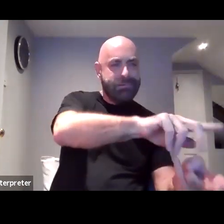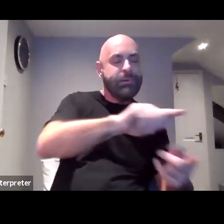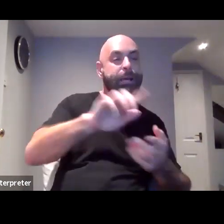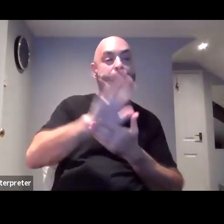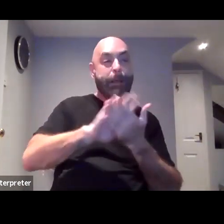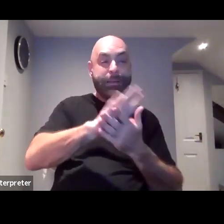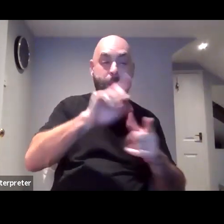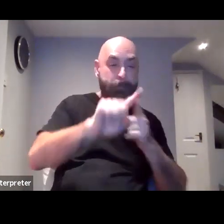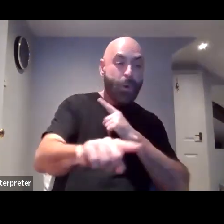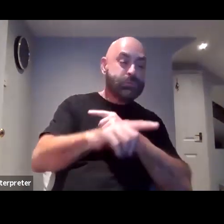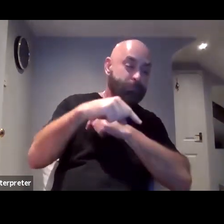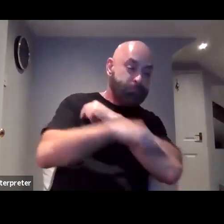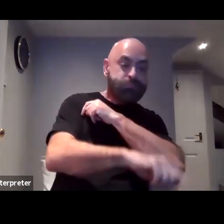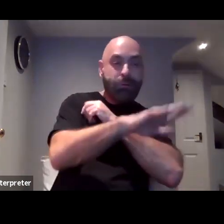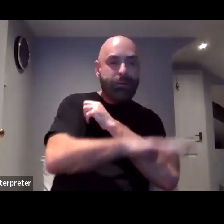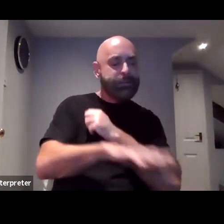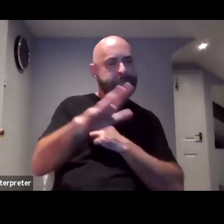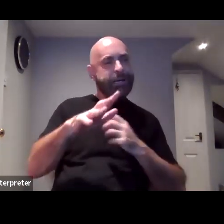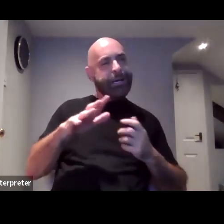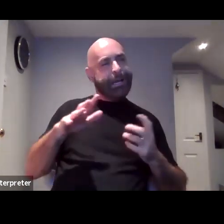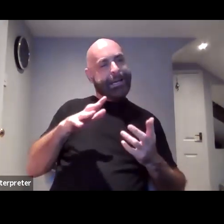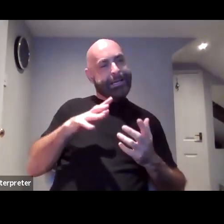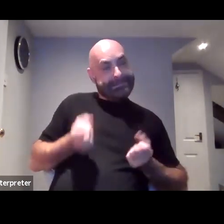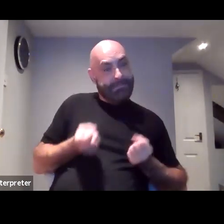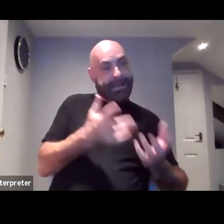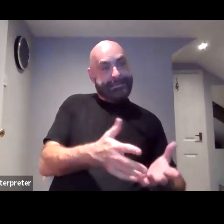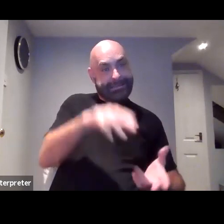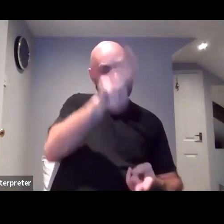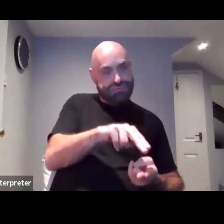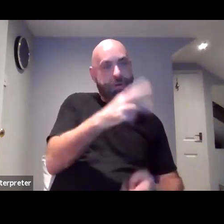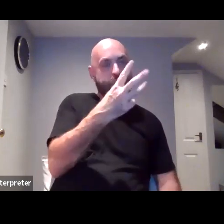most deprived 20%, spending went down by 32%.